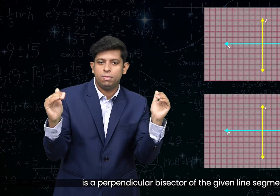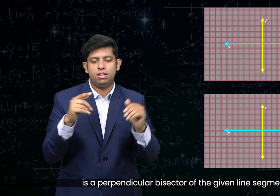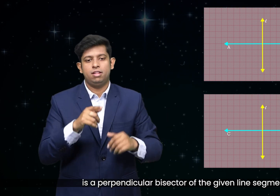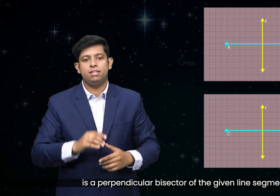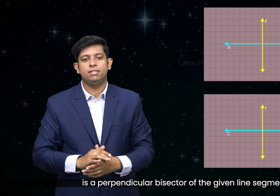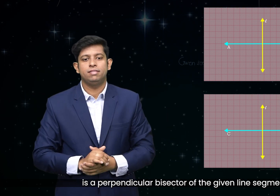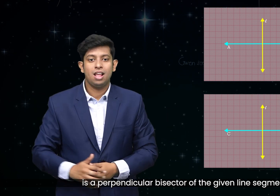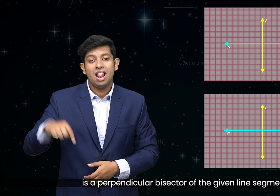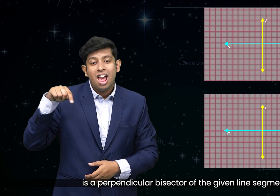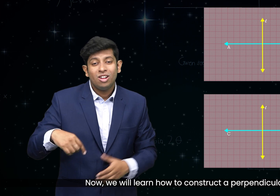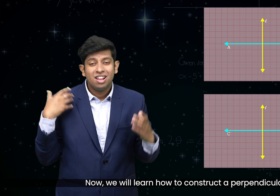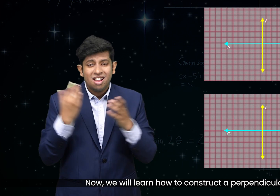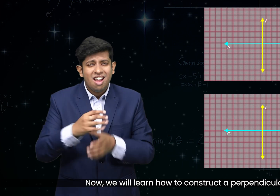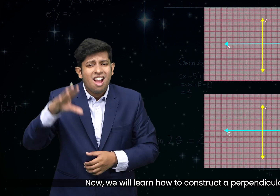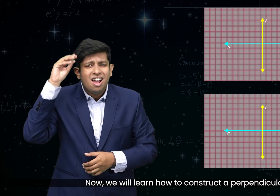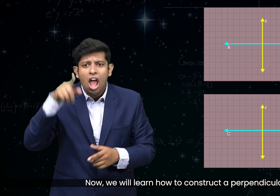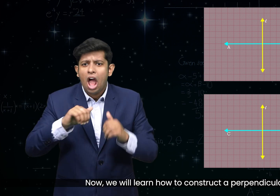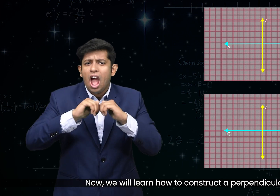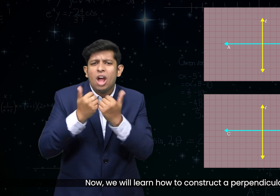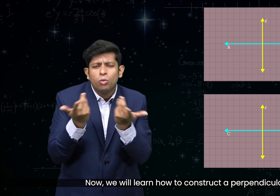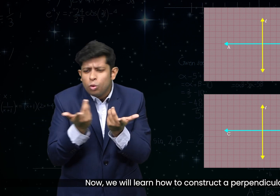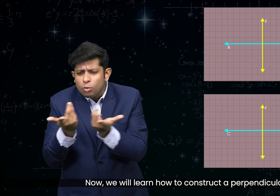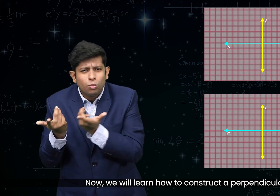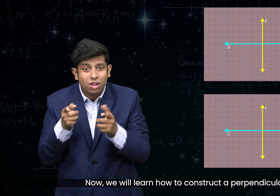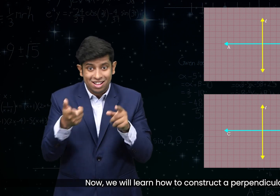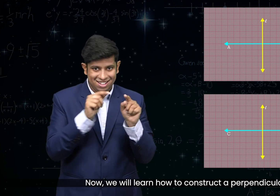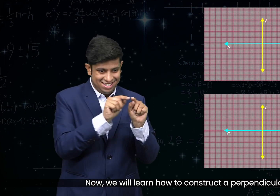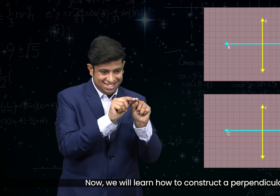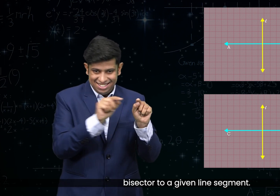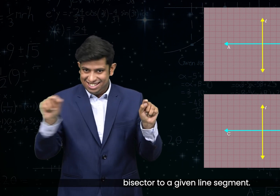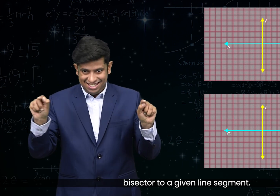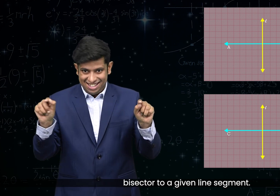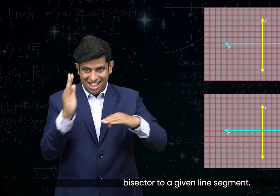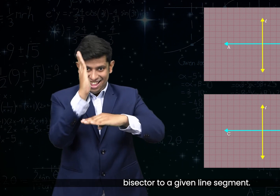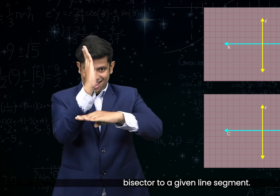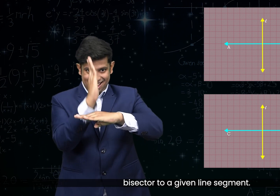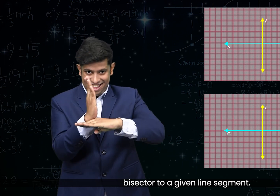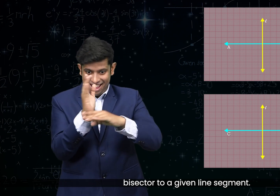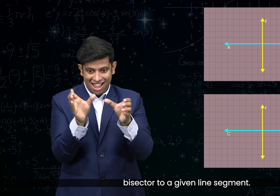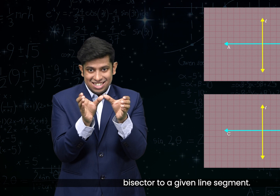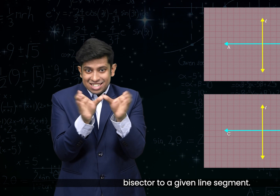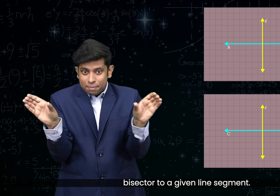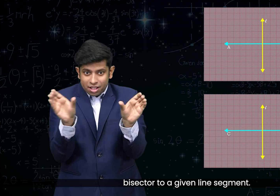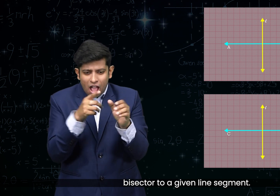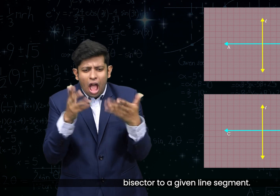segment. Now, we will learn how to construct a perpendicular bisector to a given line segment.